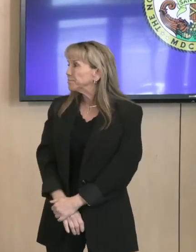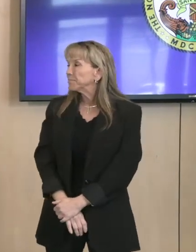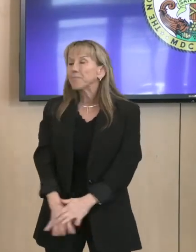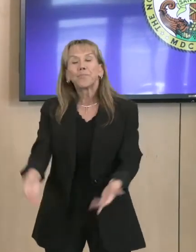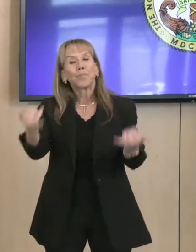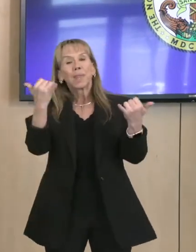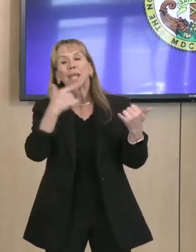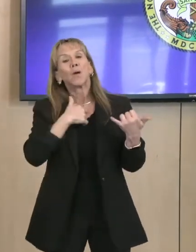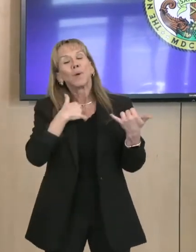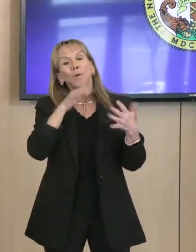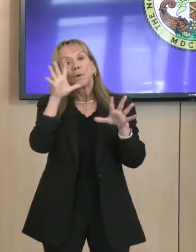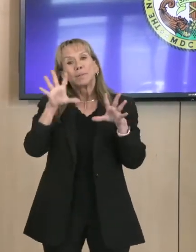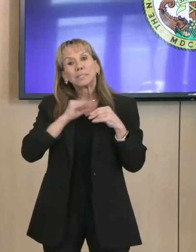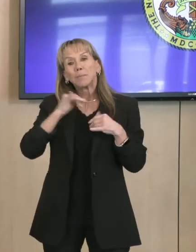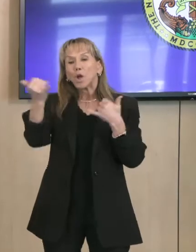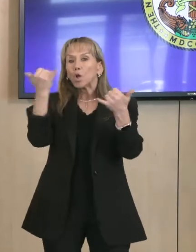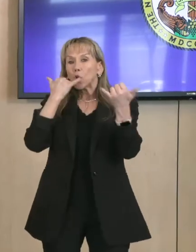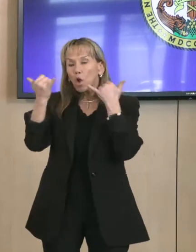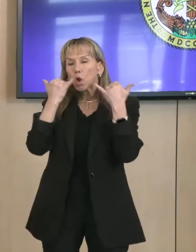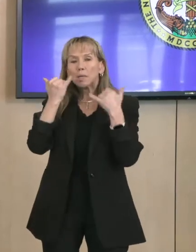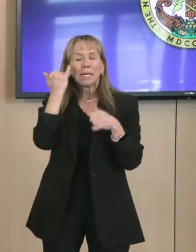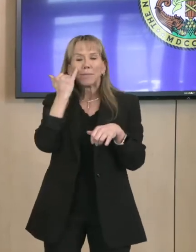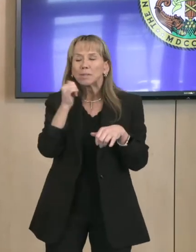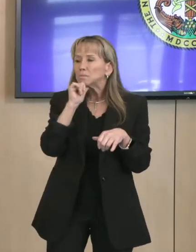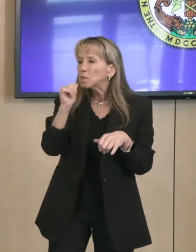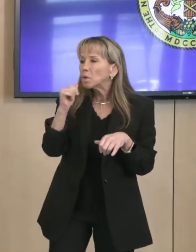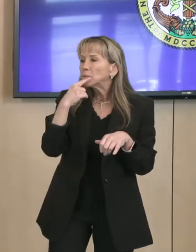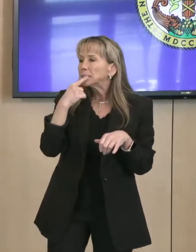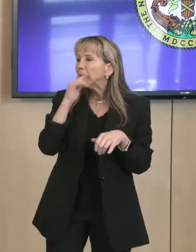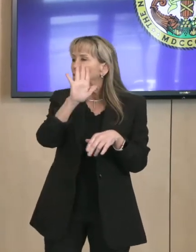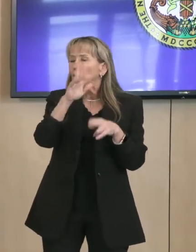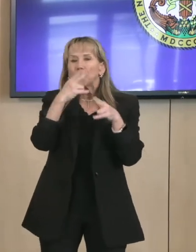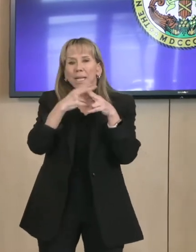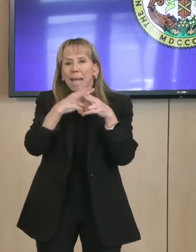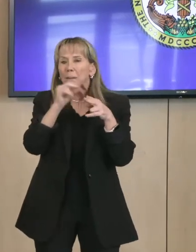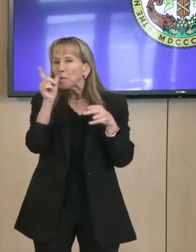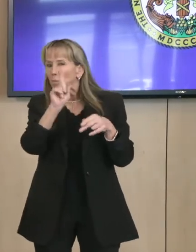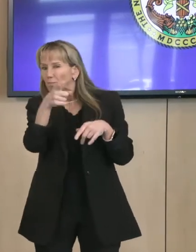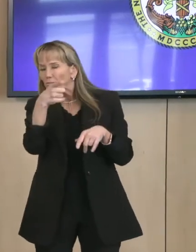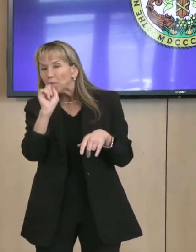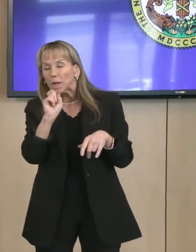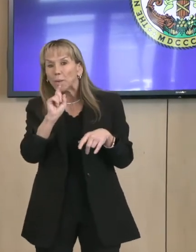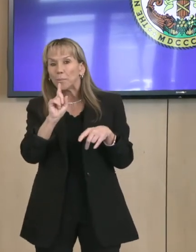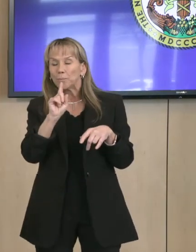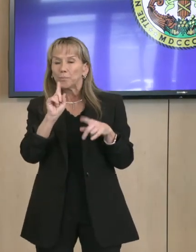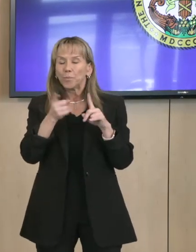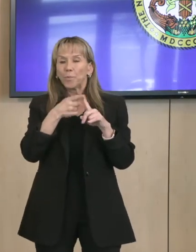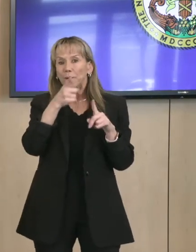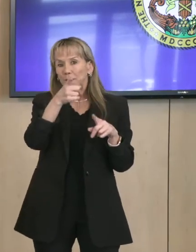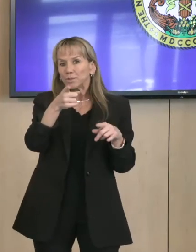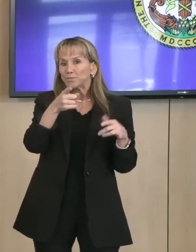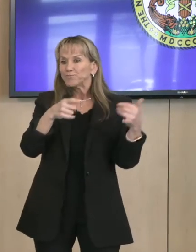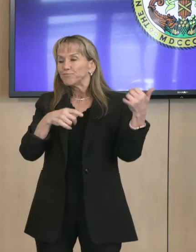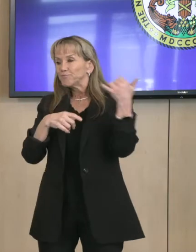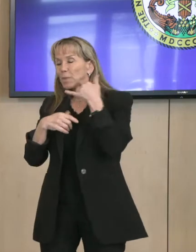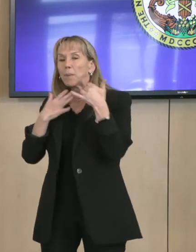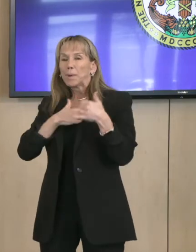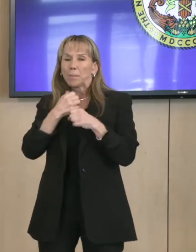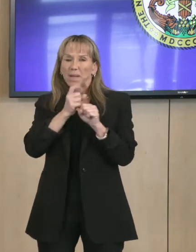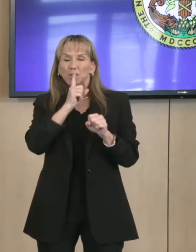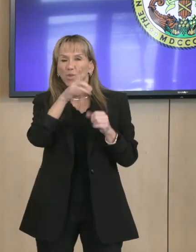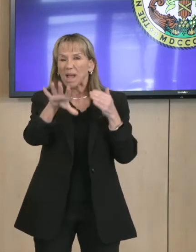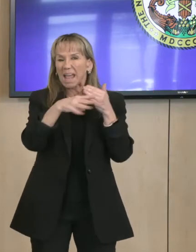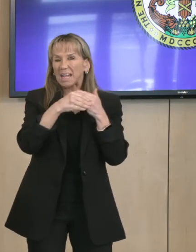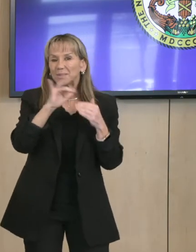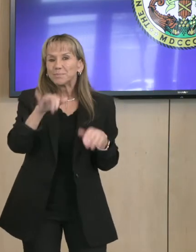Okay, we'll go directly to the calls. Again, if we don't identify you by name and outlet when we call your call up, please make sure you do